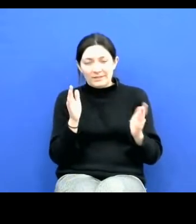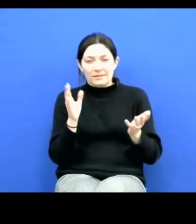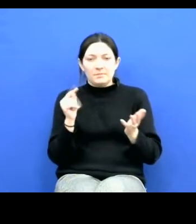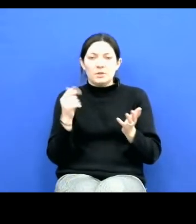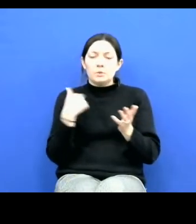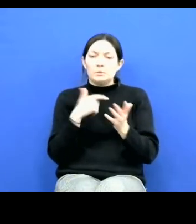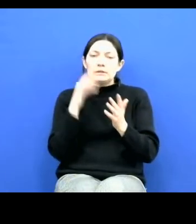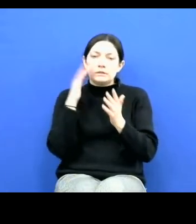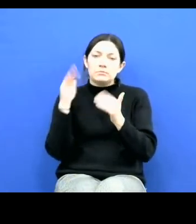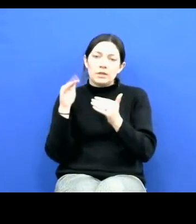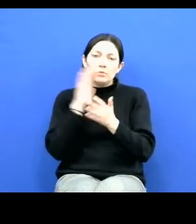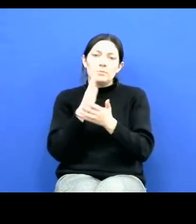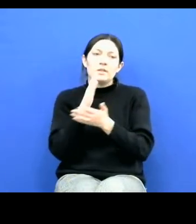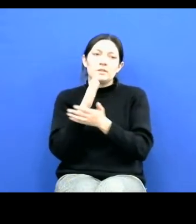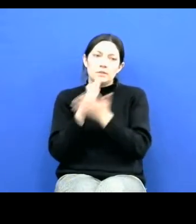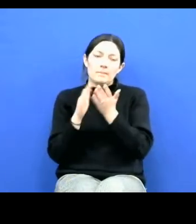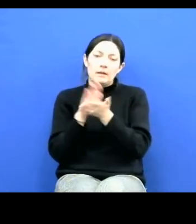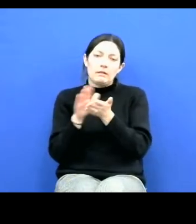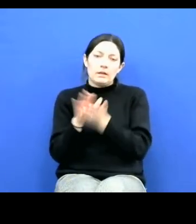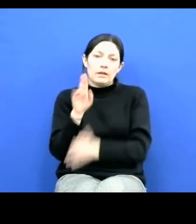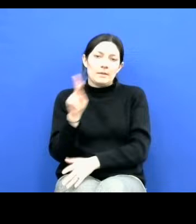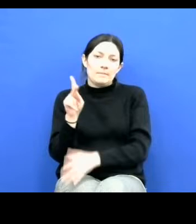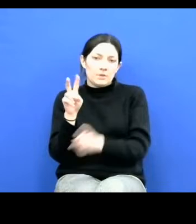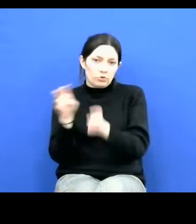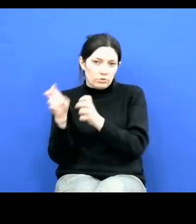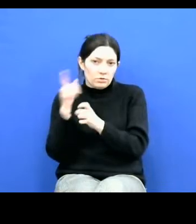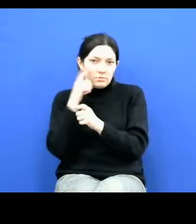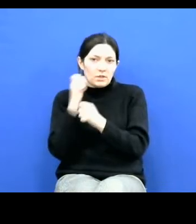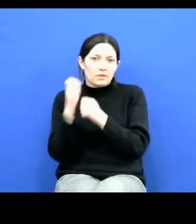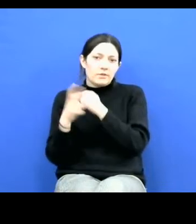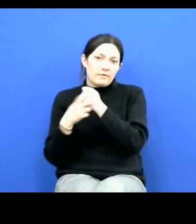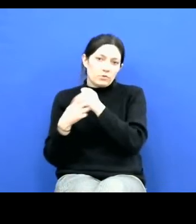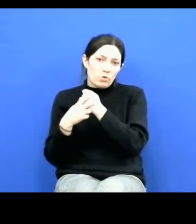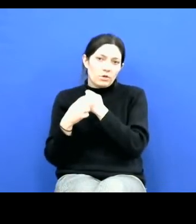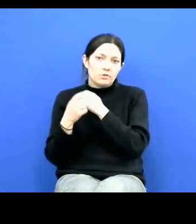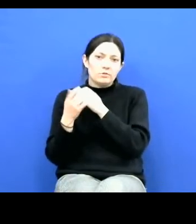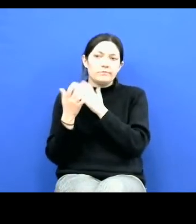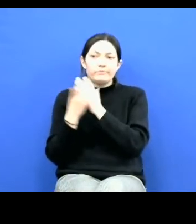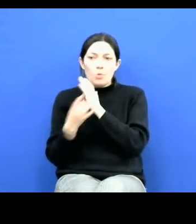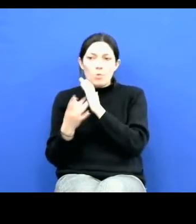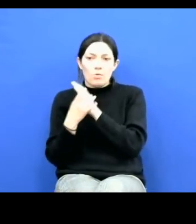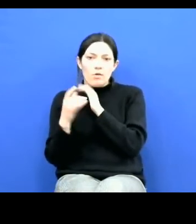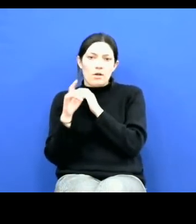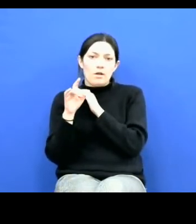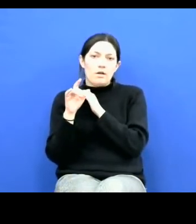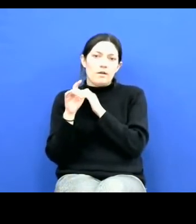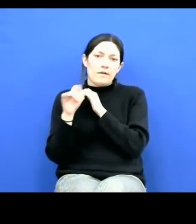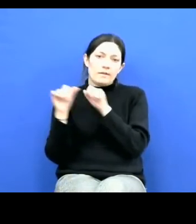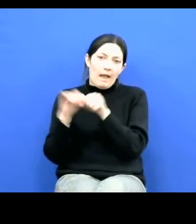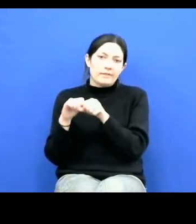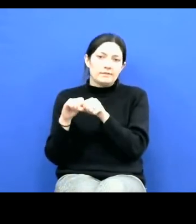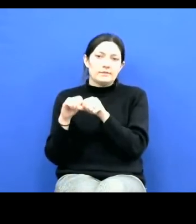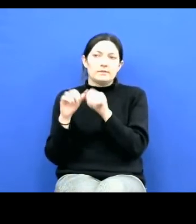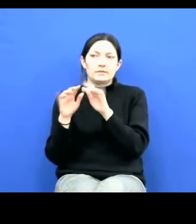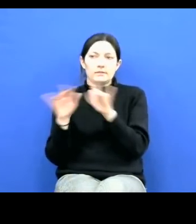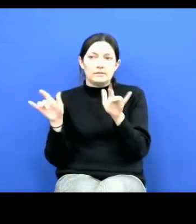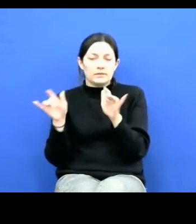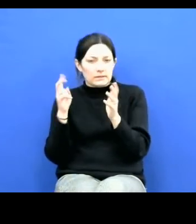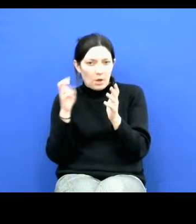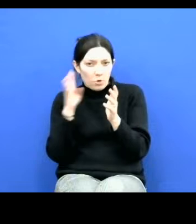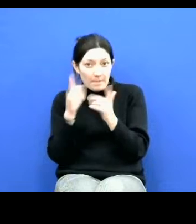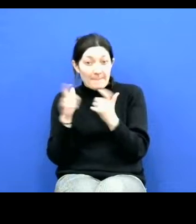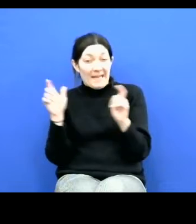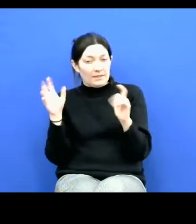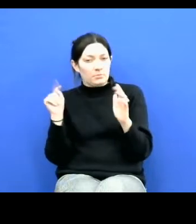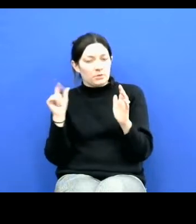there to be some cleanup issues because of storage of fuel oils, but I don't think there's going to be anything massive, but we would like to